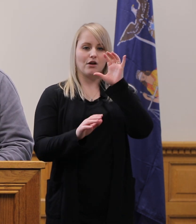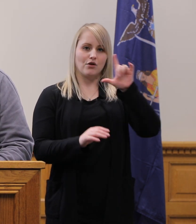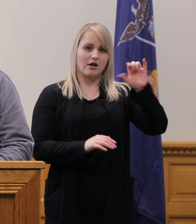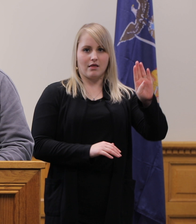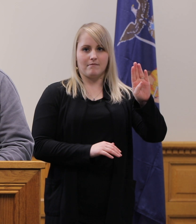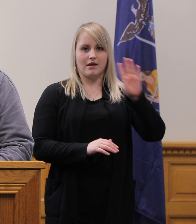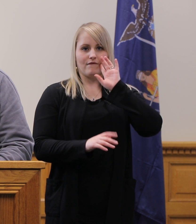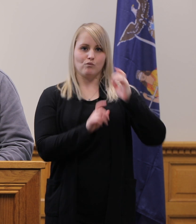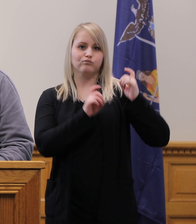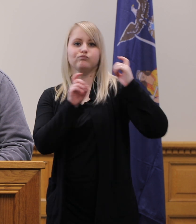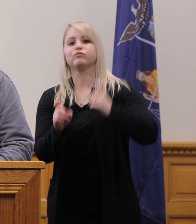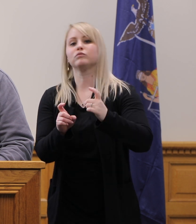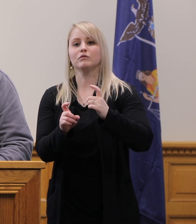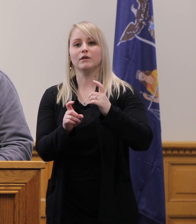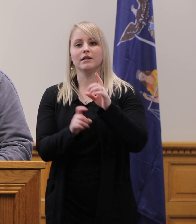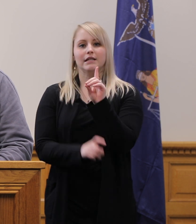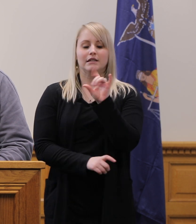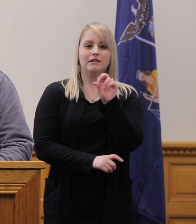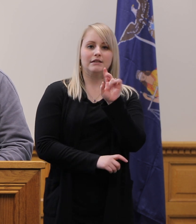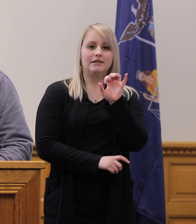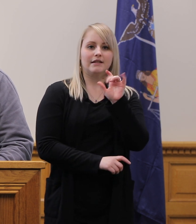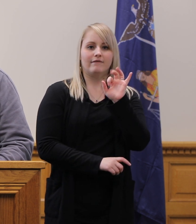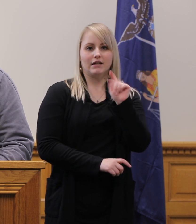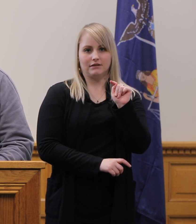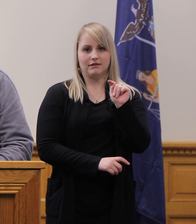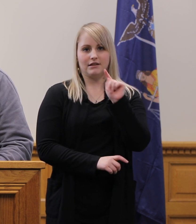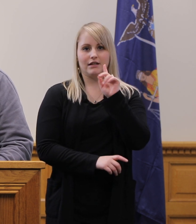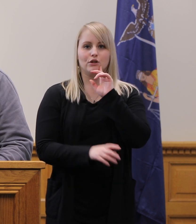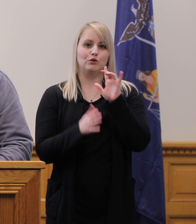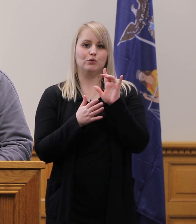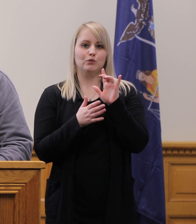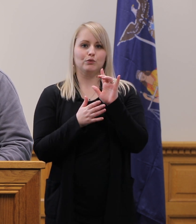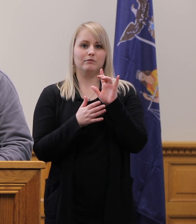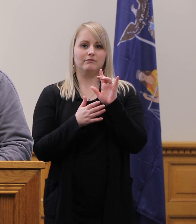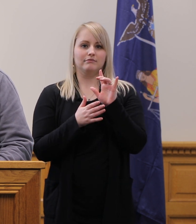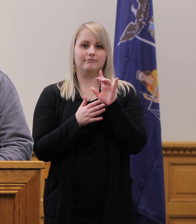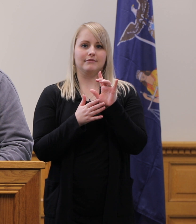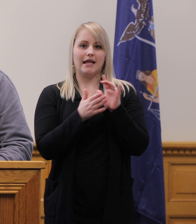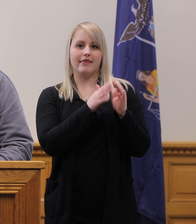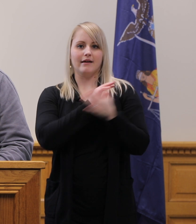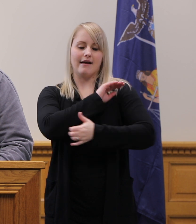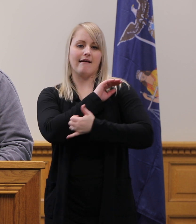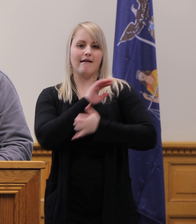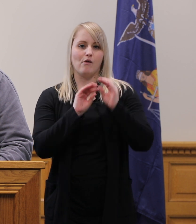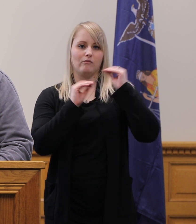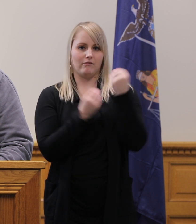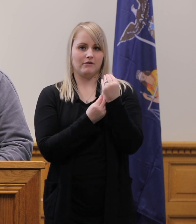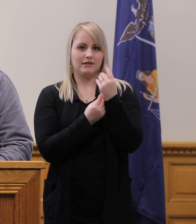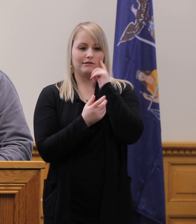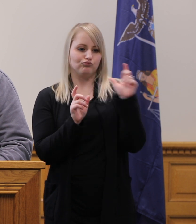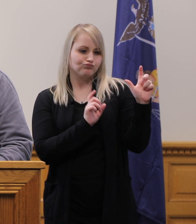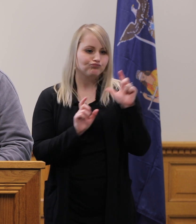to disinfect county offices. The fogger will be used by the county buildings and grounds staff to spray and disinfect county